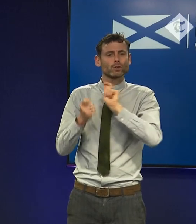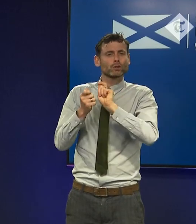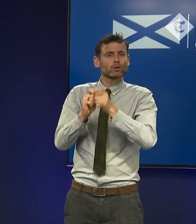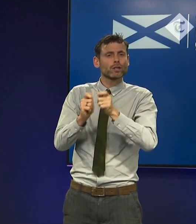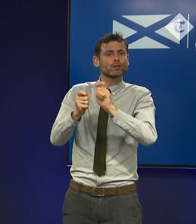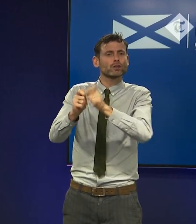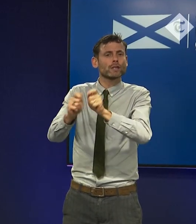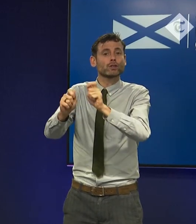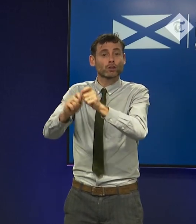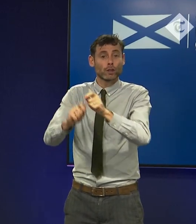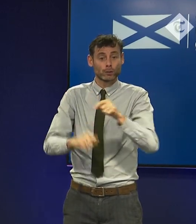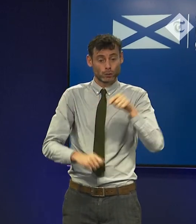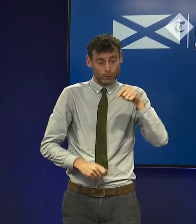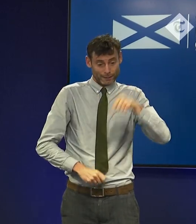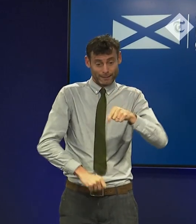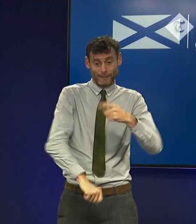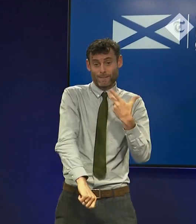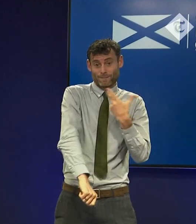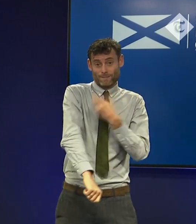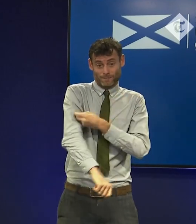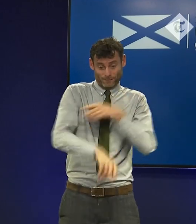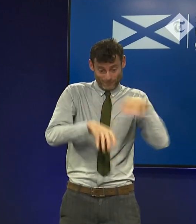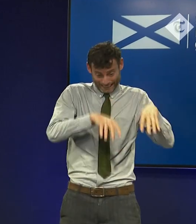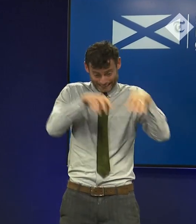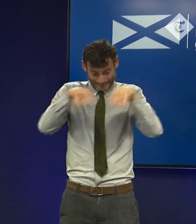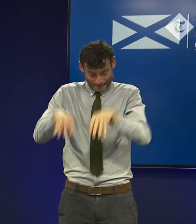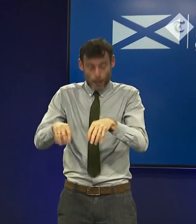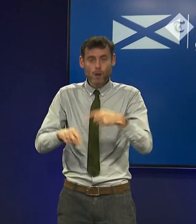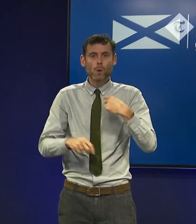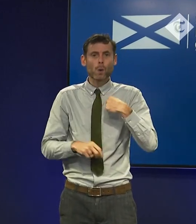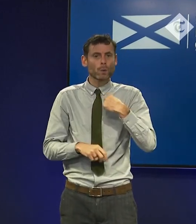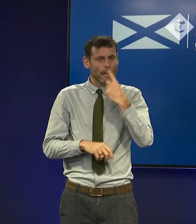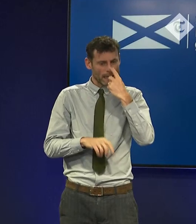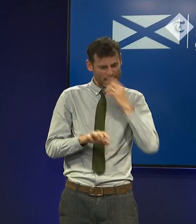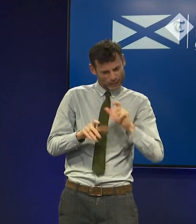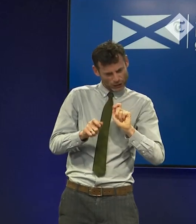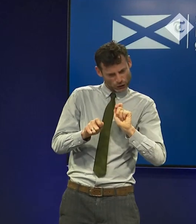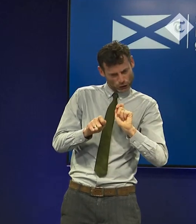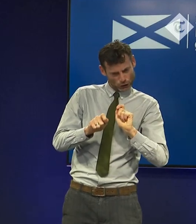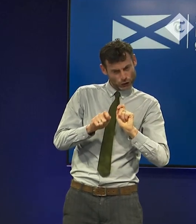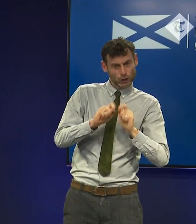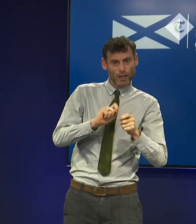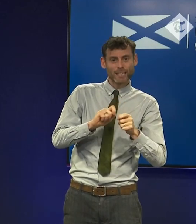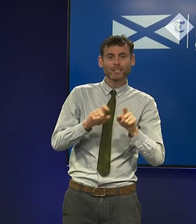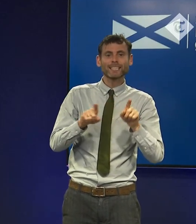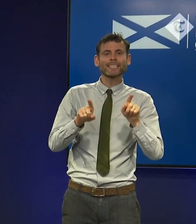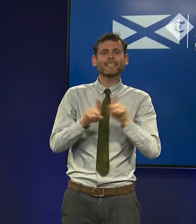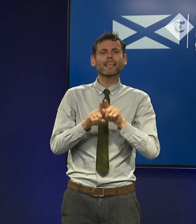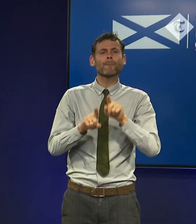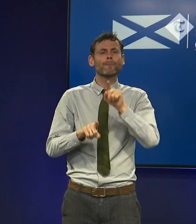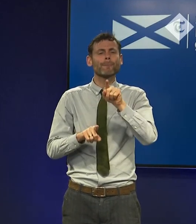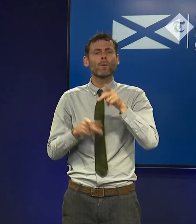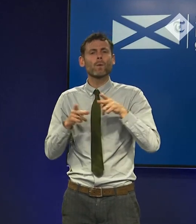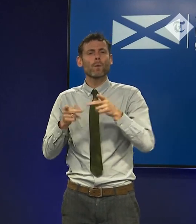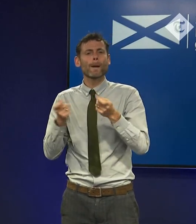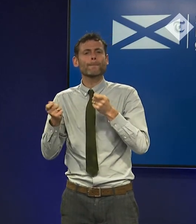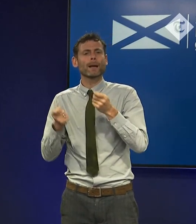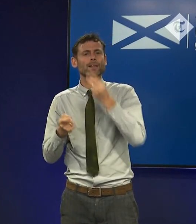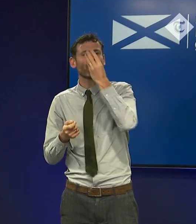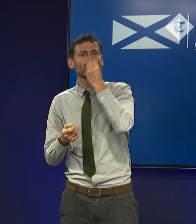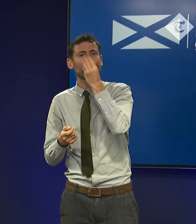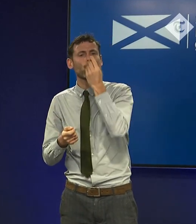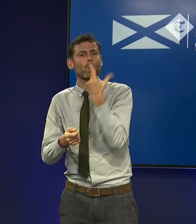to manufacturing these viruses is that we're able to change them and evolve them, just as we do with flu every year, so that they face